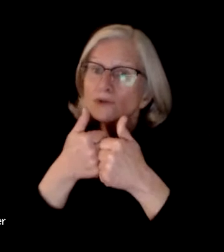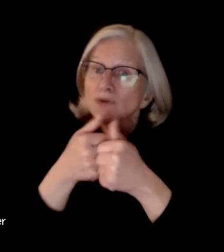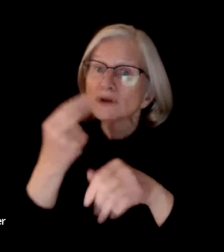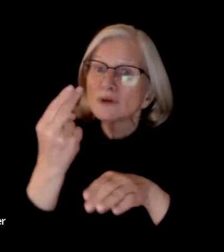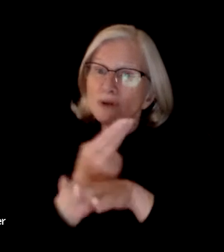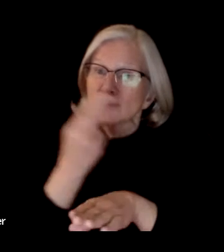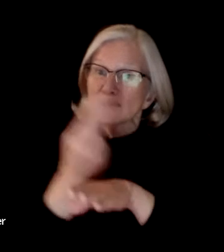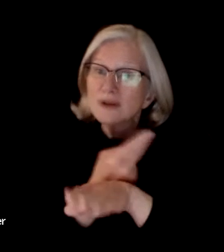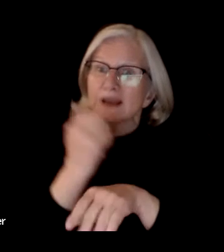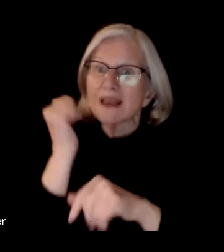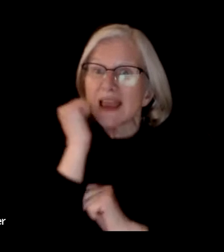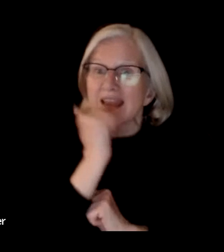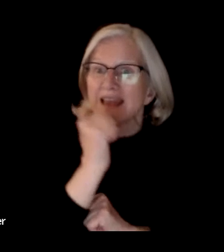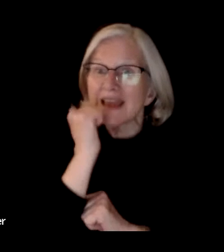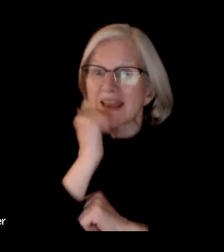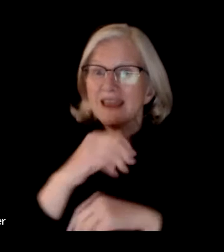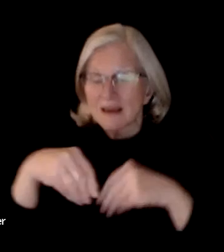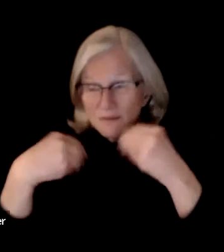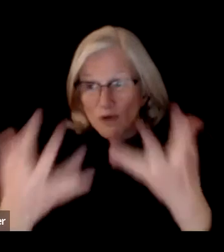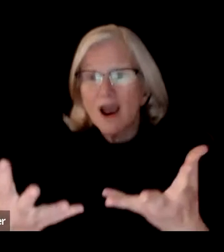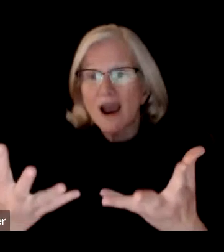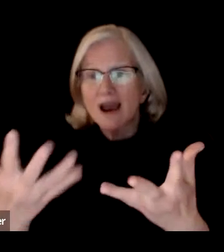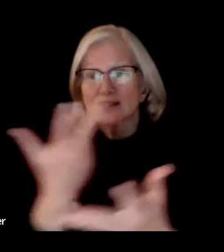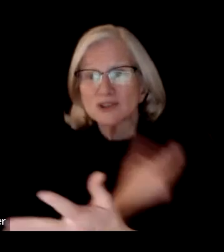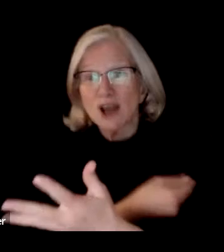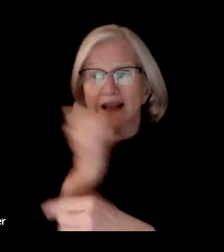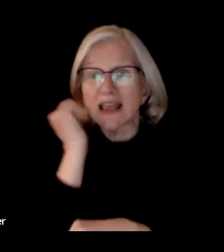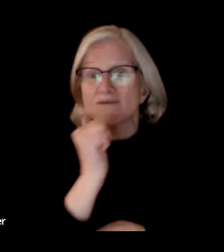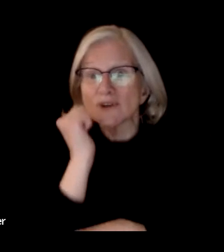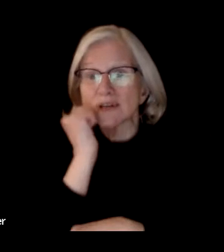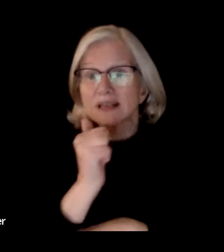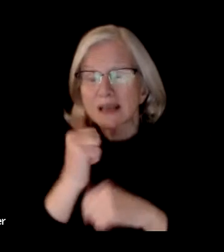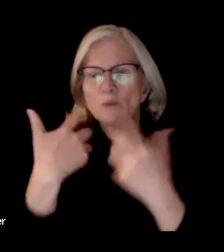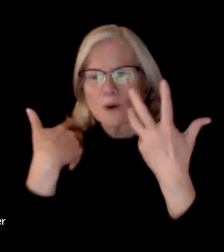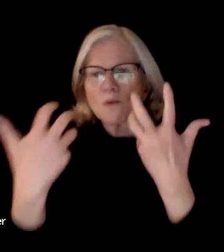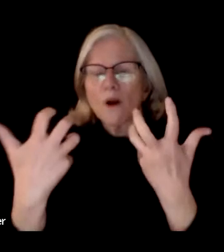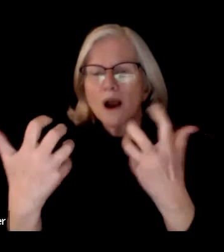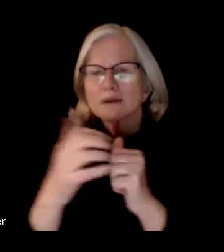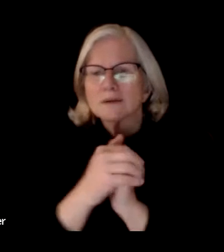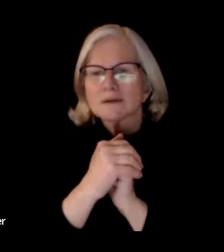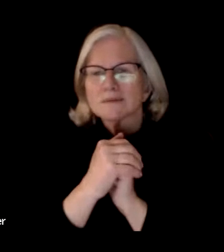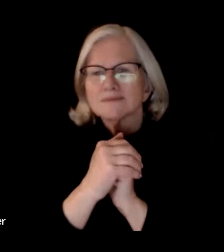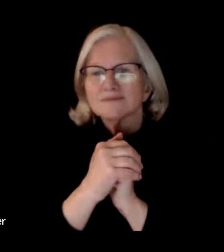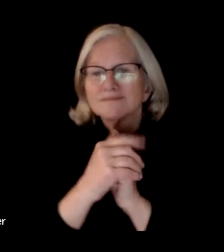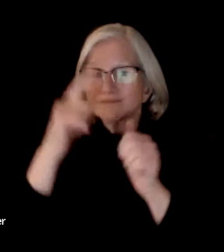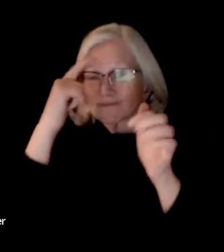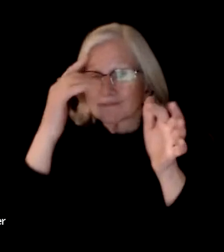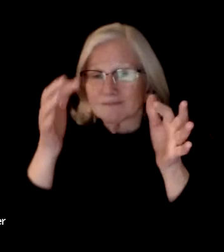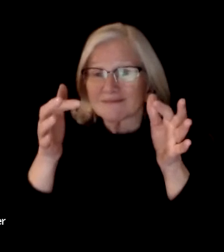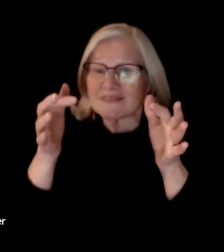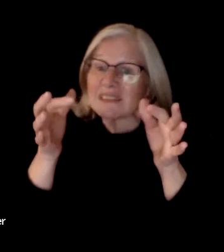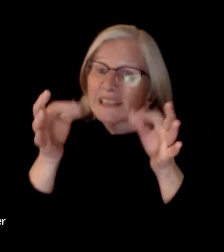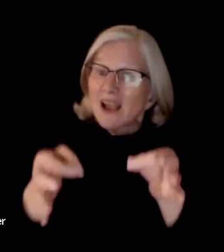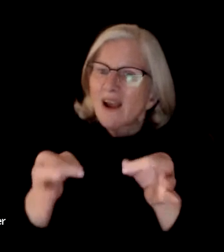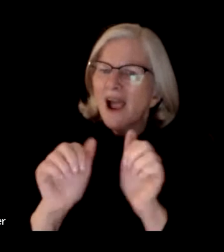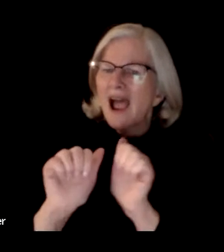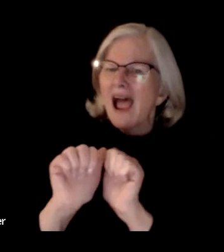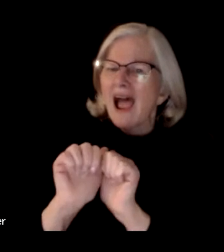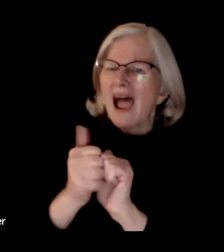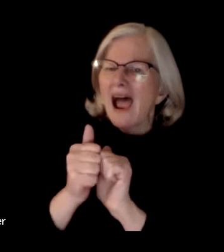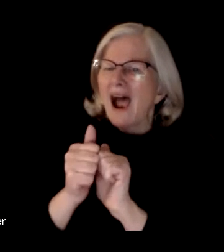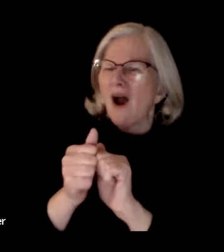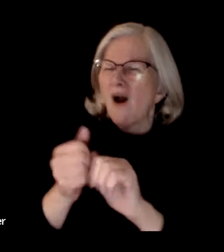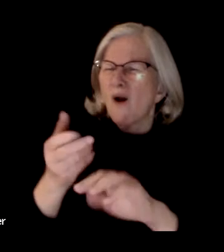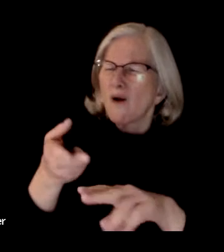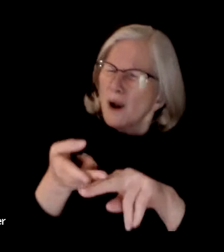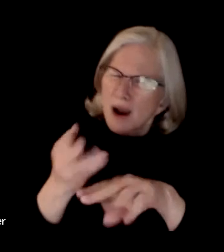to provide vaccine, that type of thing. So we're definitely looking at ways that we can improve efficiencies,